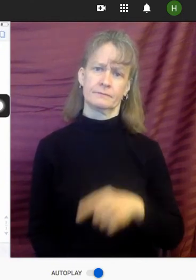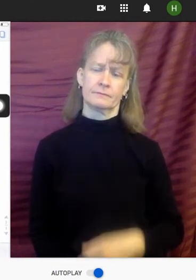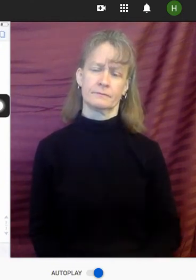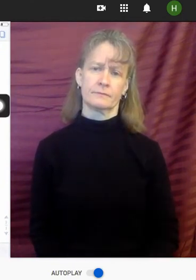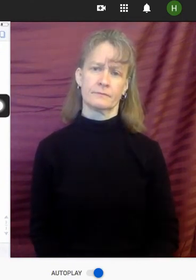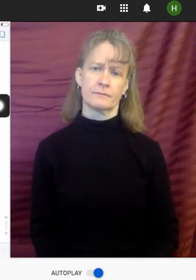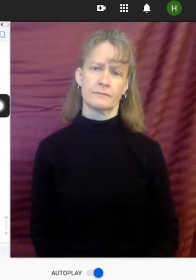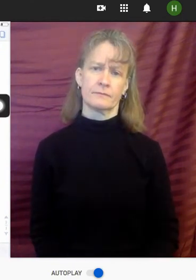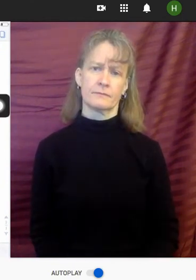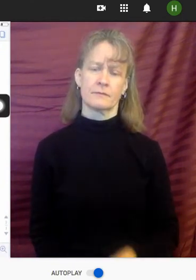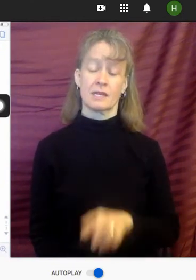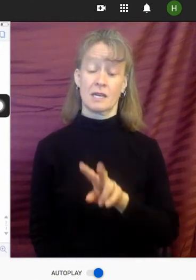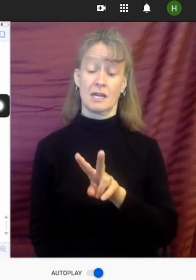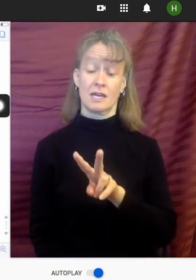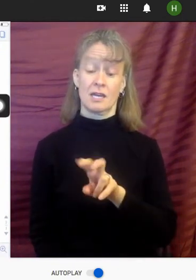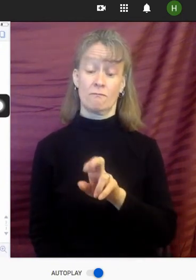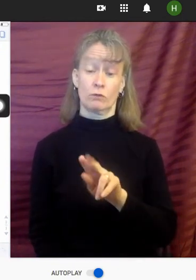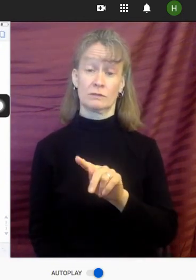in green,